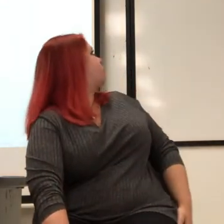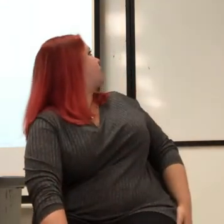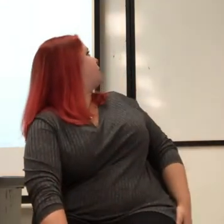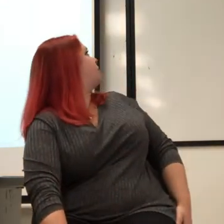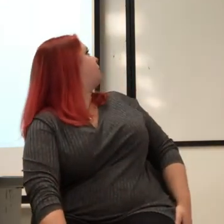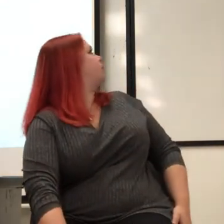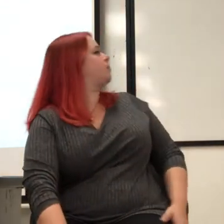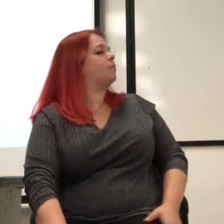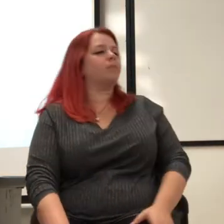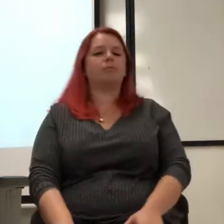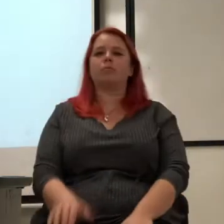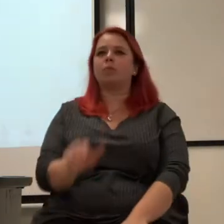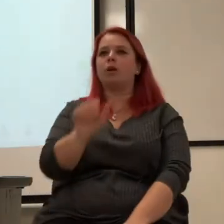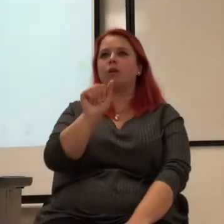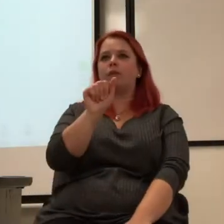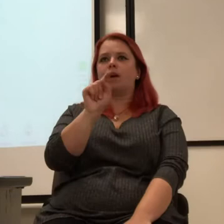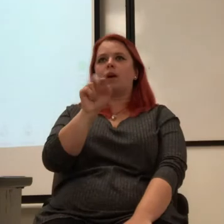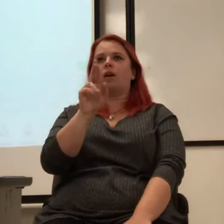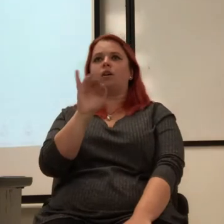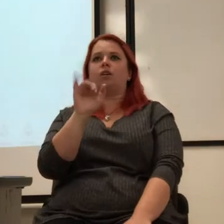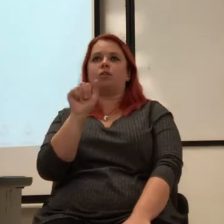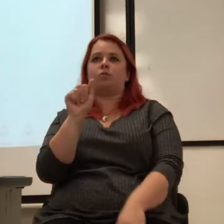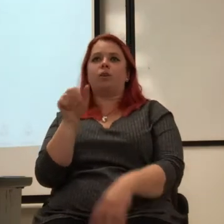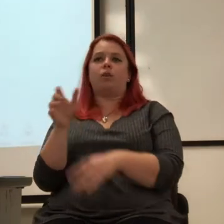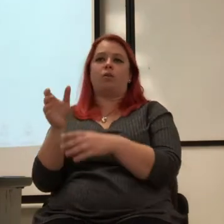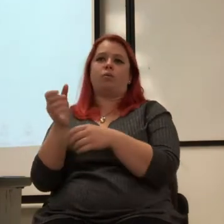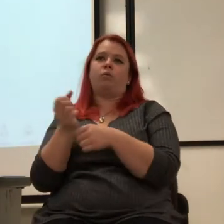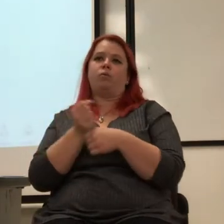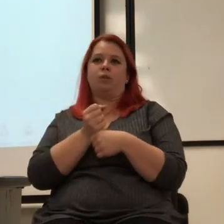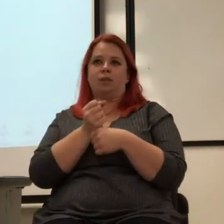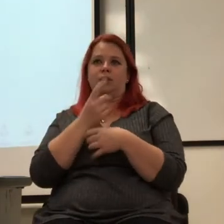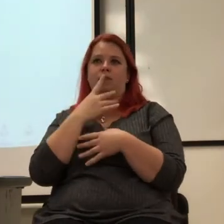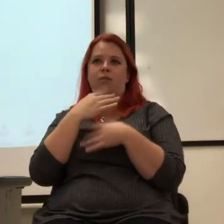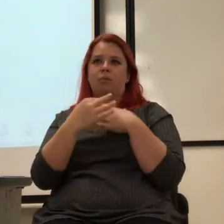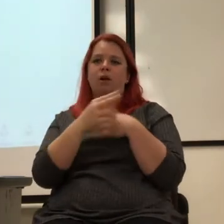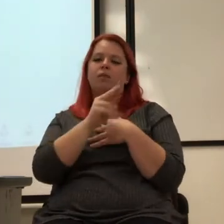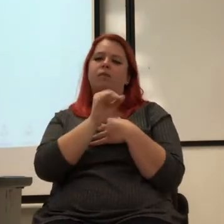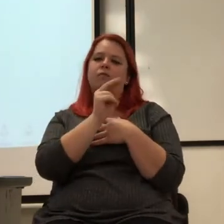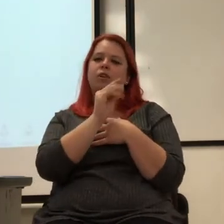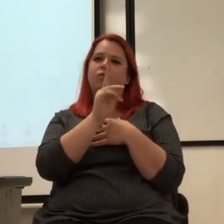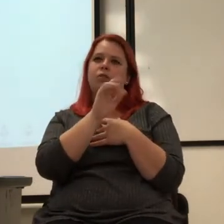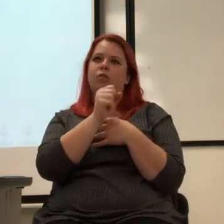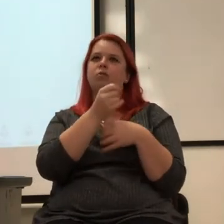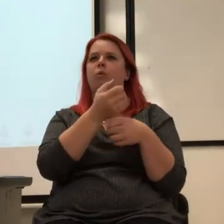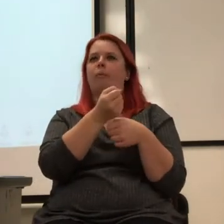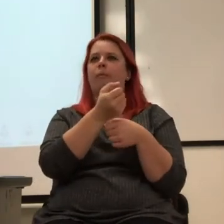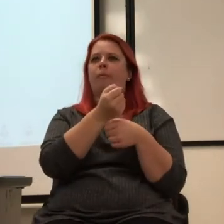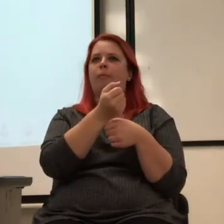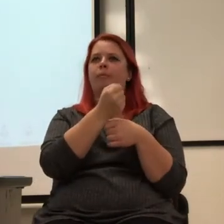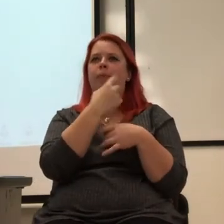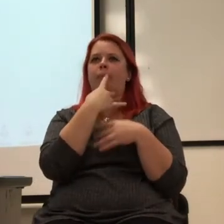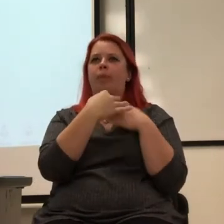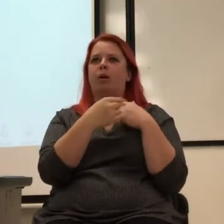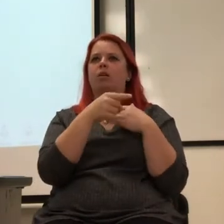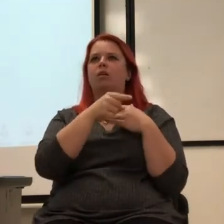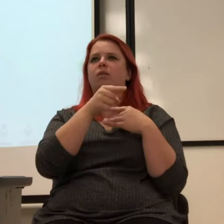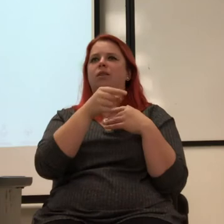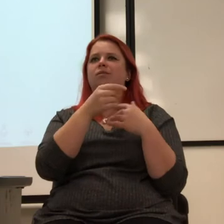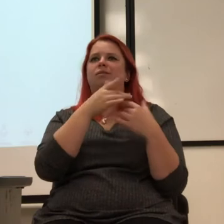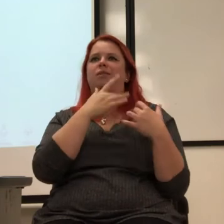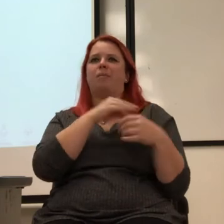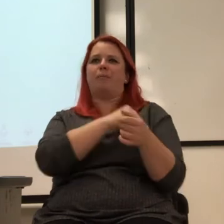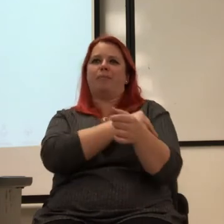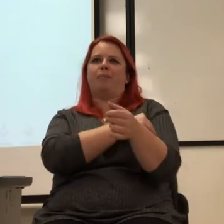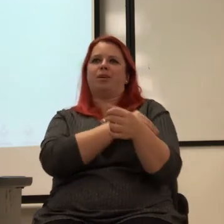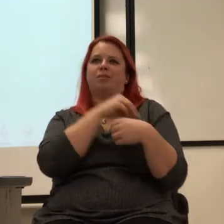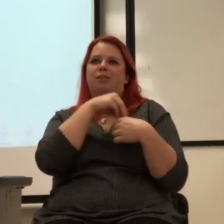The atria receive blood. The ventricles simply pump blood. They're the muscle, okay, of the